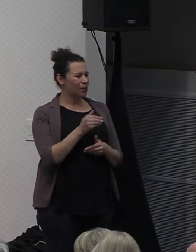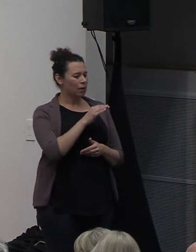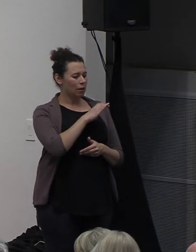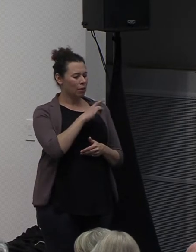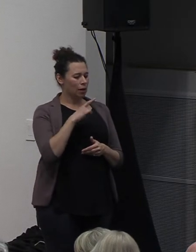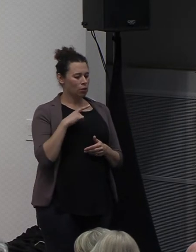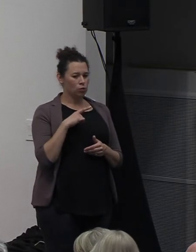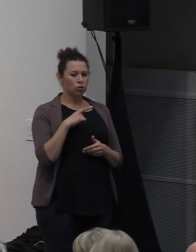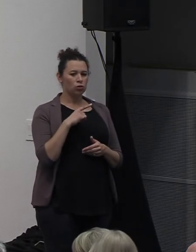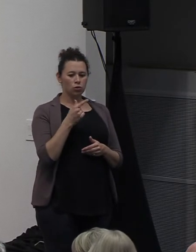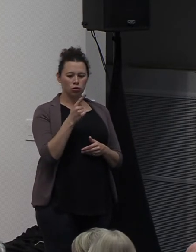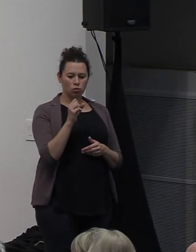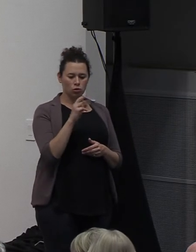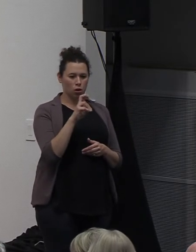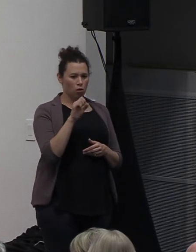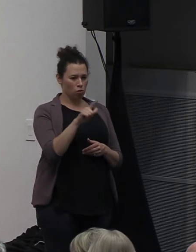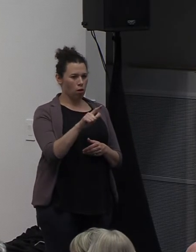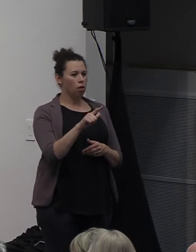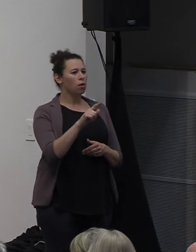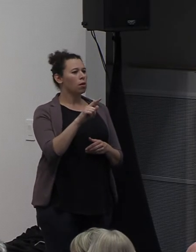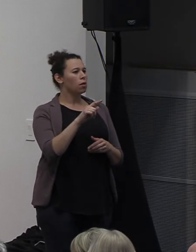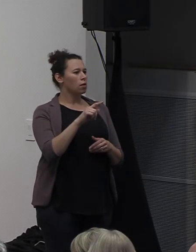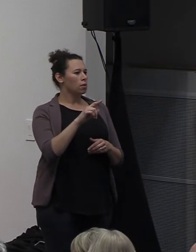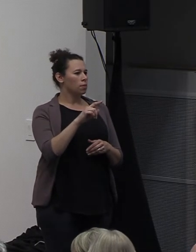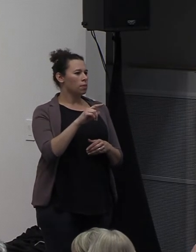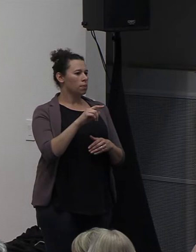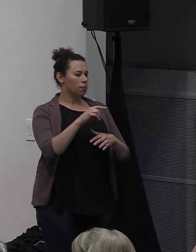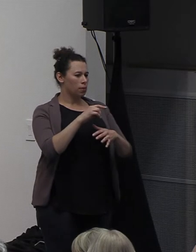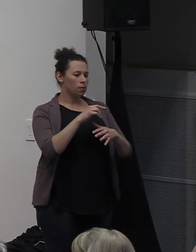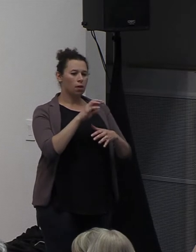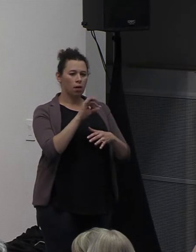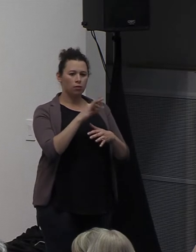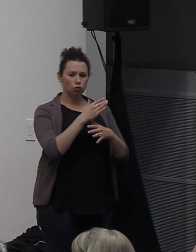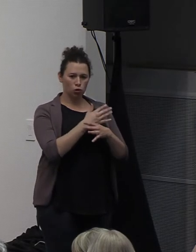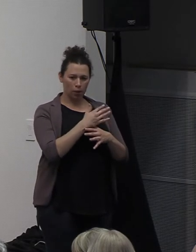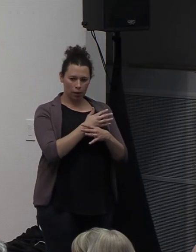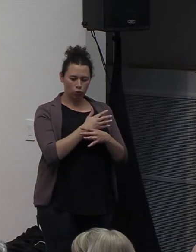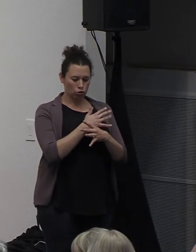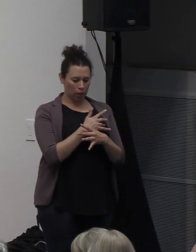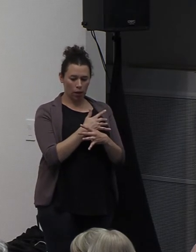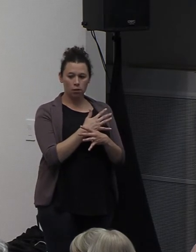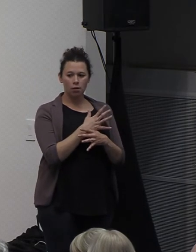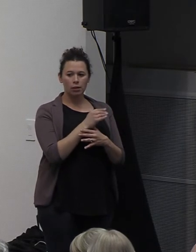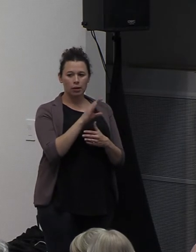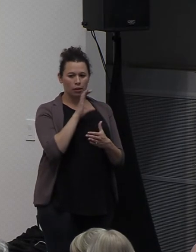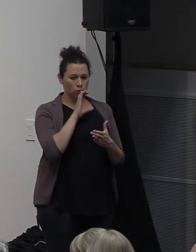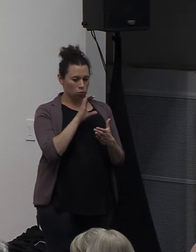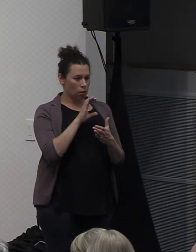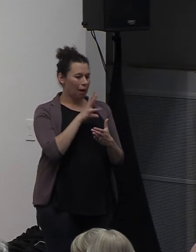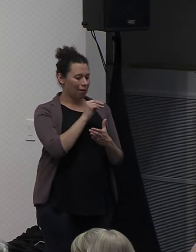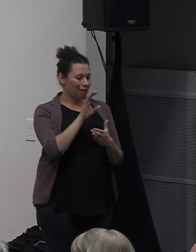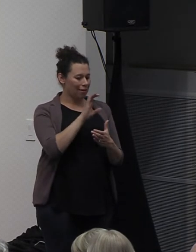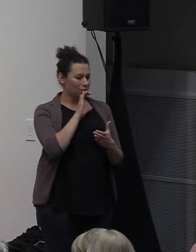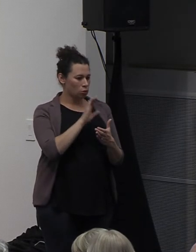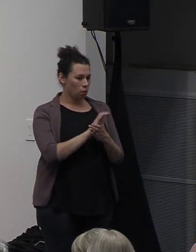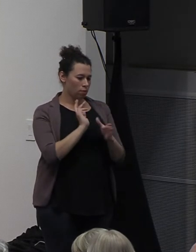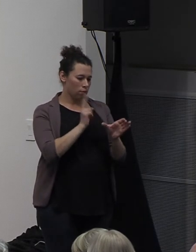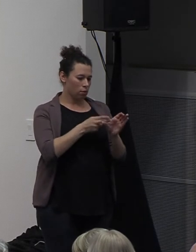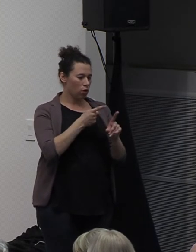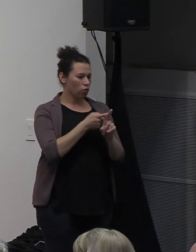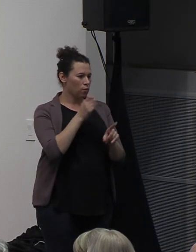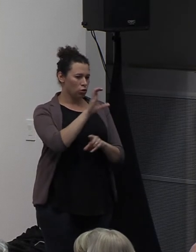the Federal Republic of Germany, Mr. Wolfgang Mussinger, and his wife, Marie, who are joining us from